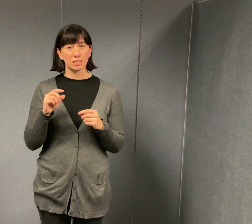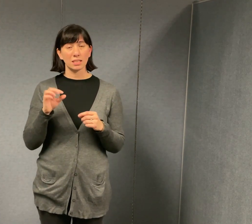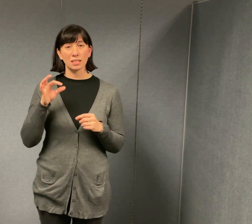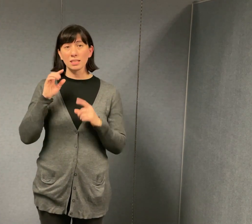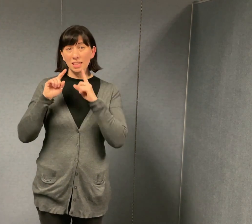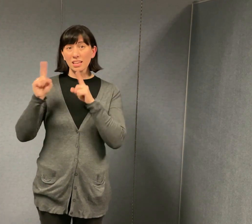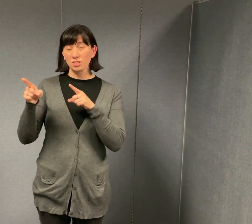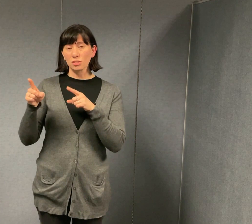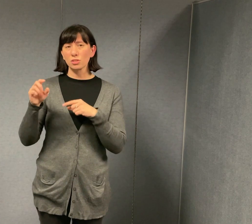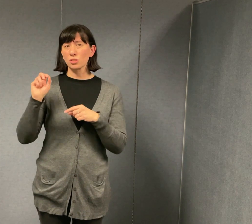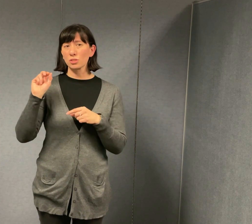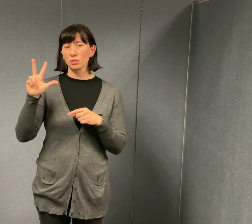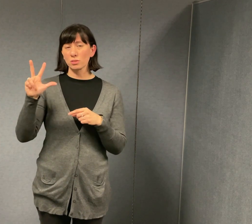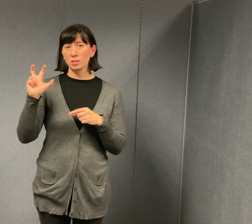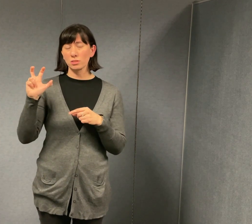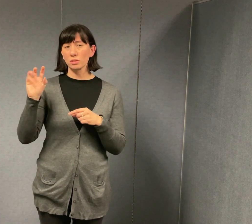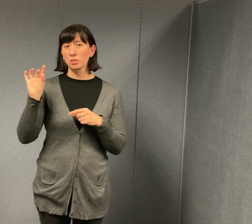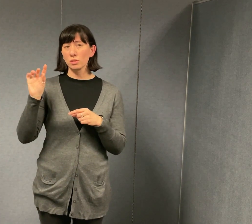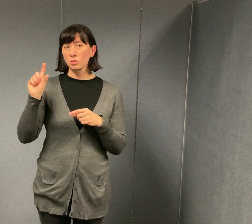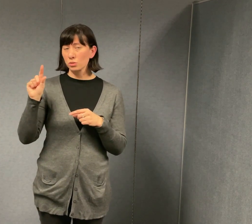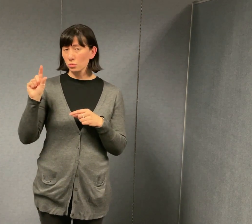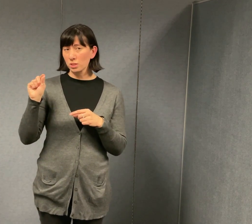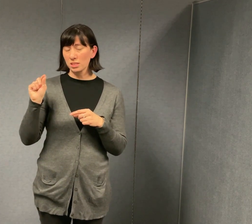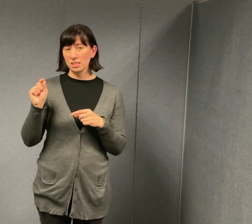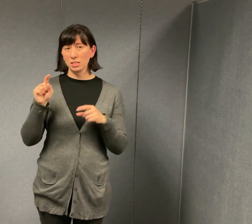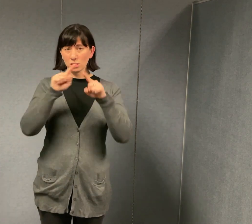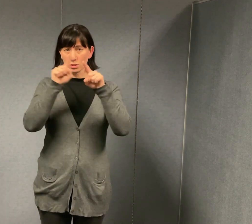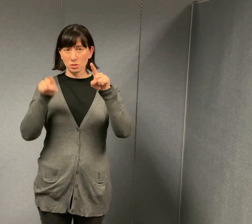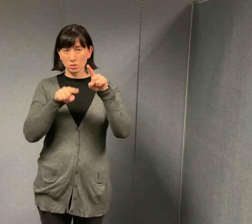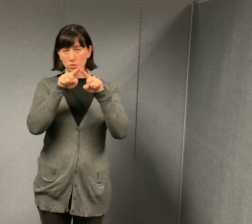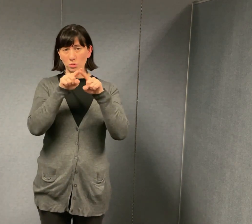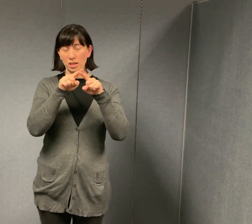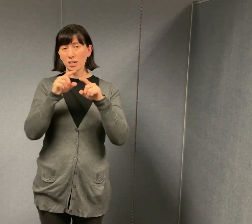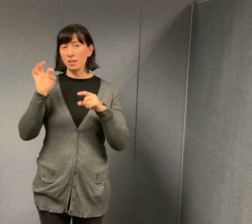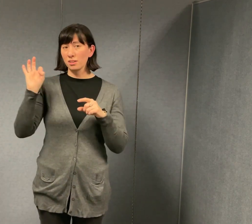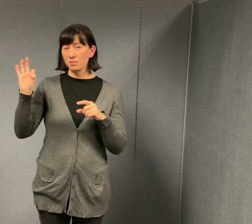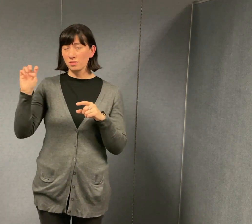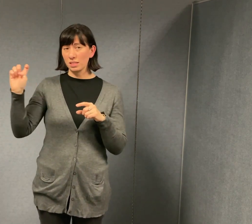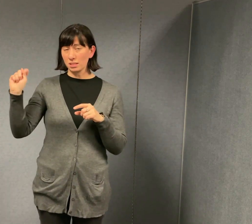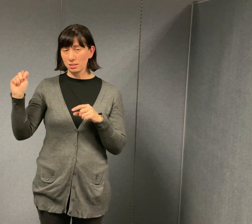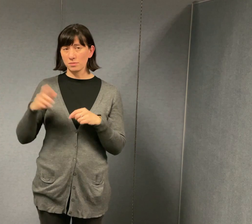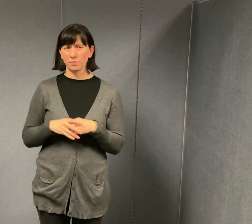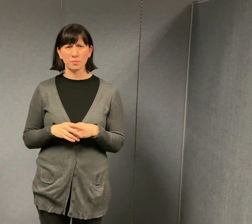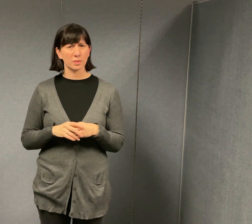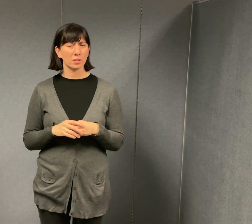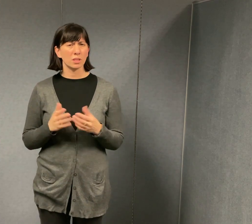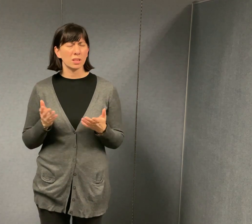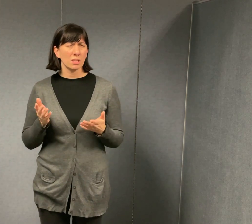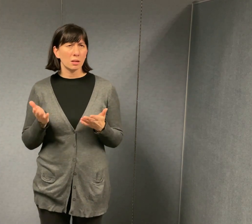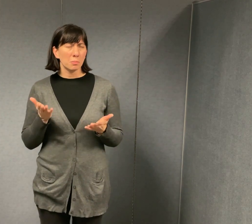Now, I bet some of you might be wondering to yourselves, where are we going to put the door? And